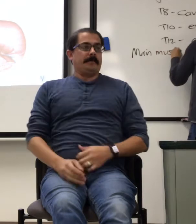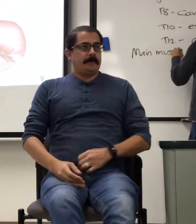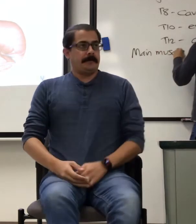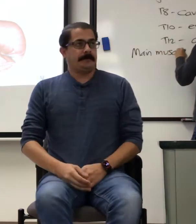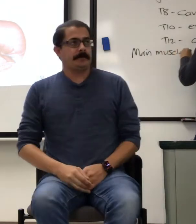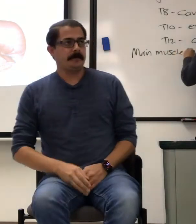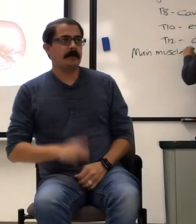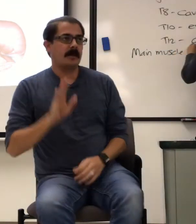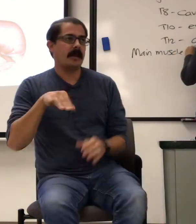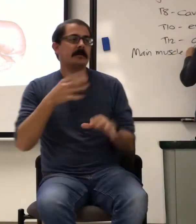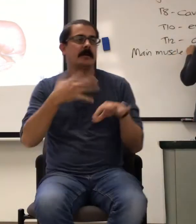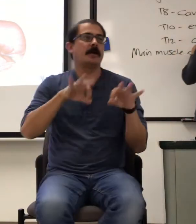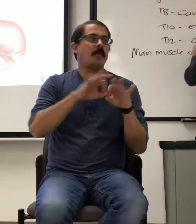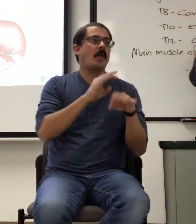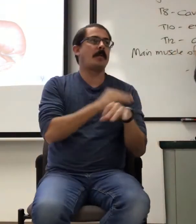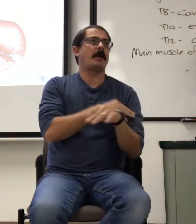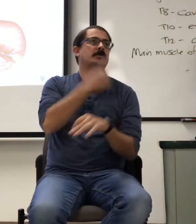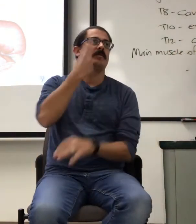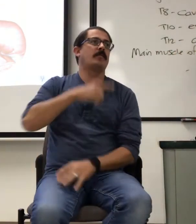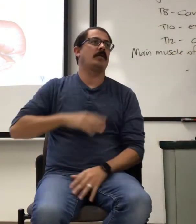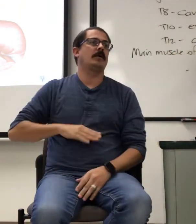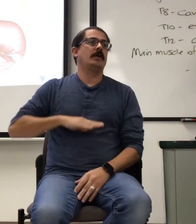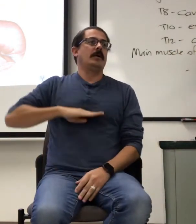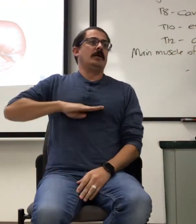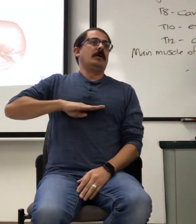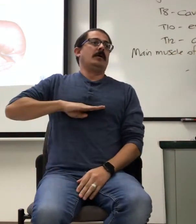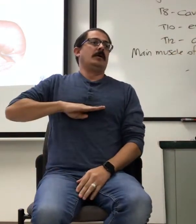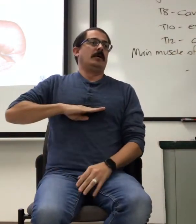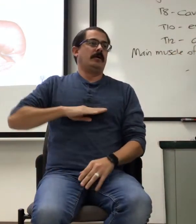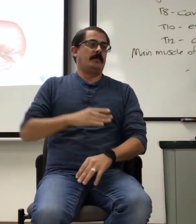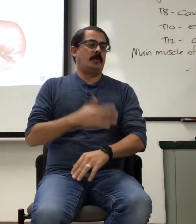Main muscle of breathing